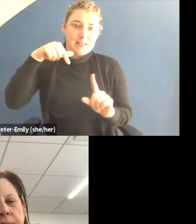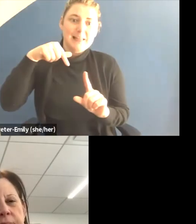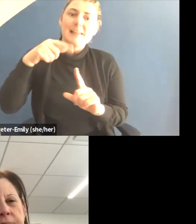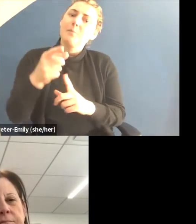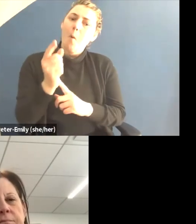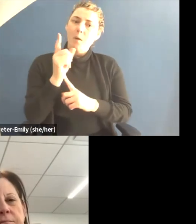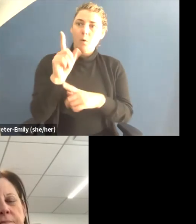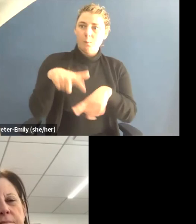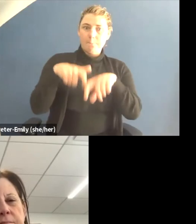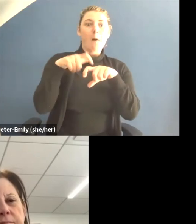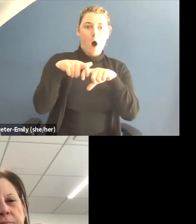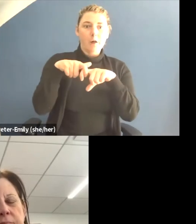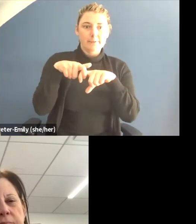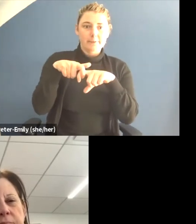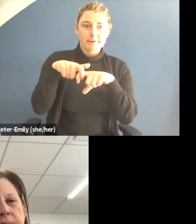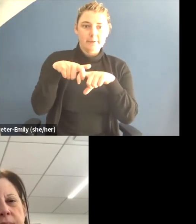pause